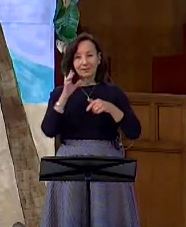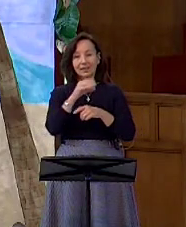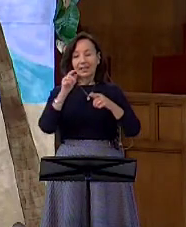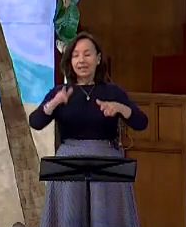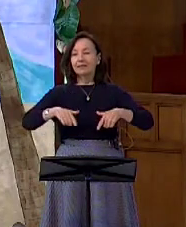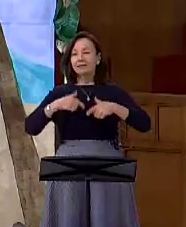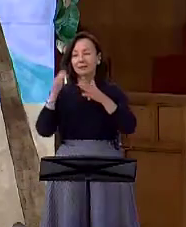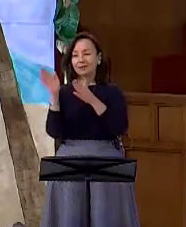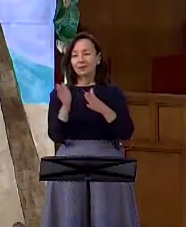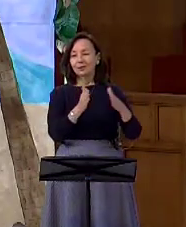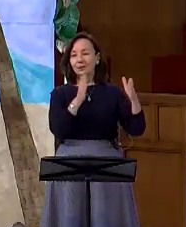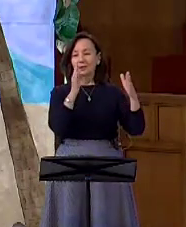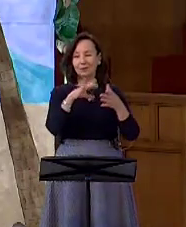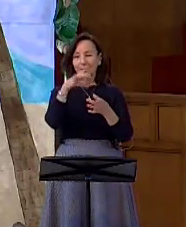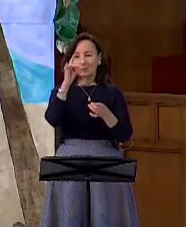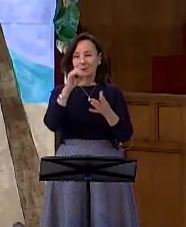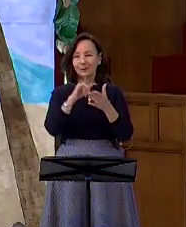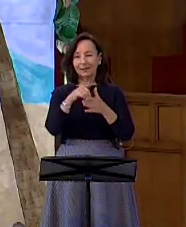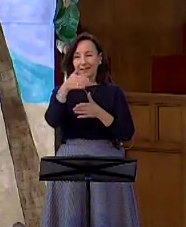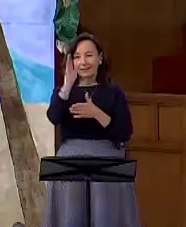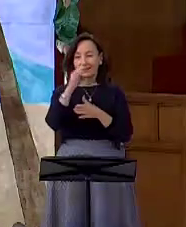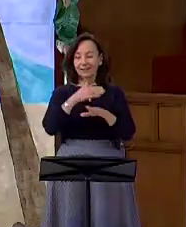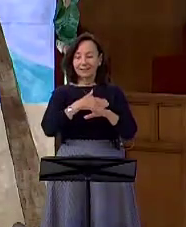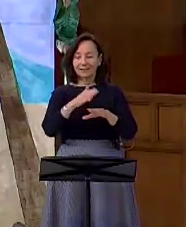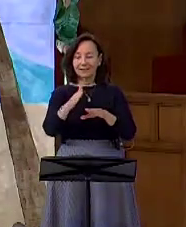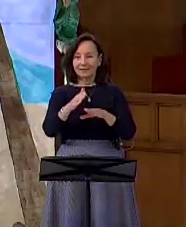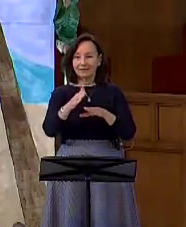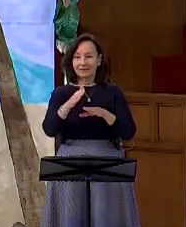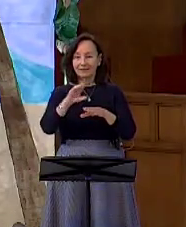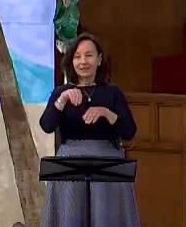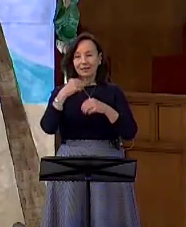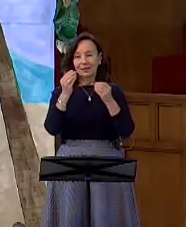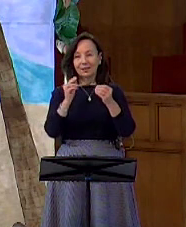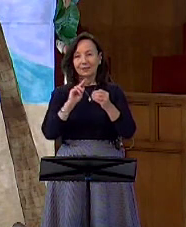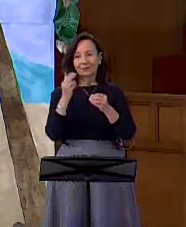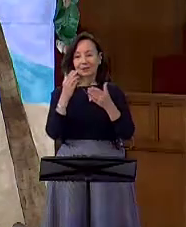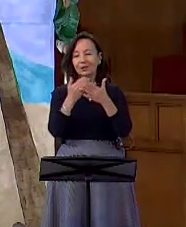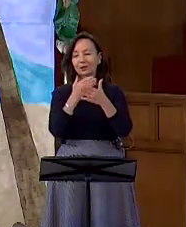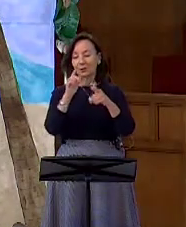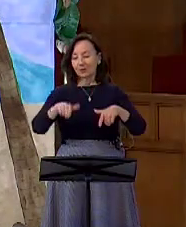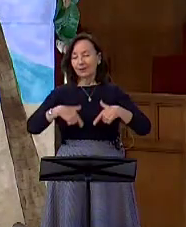according to the Spirit that God sent to give us this new life.